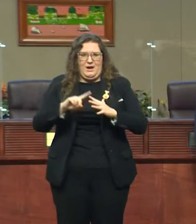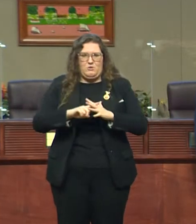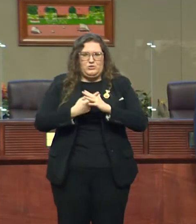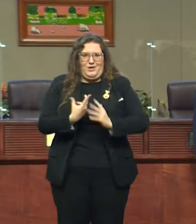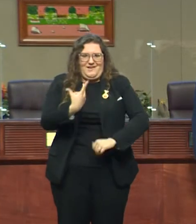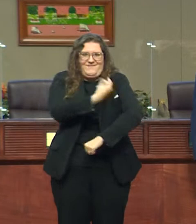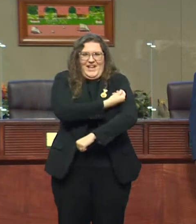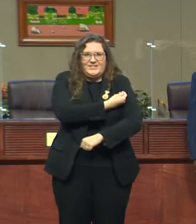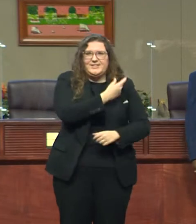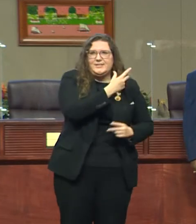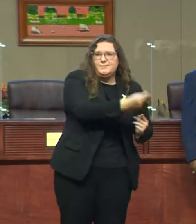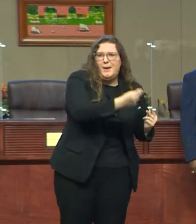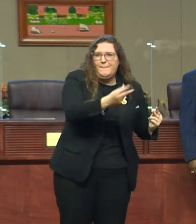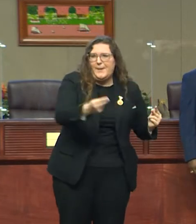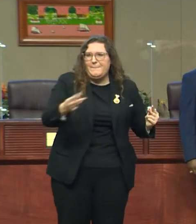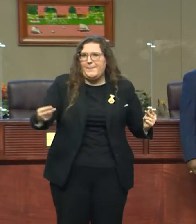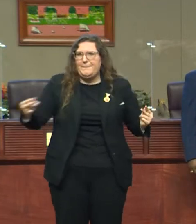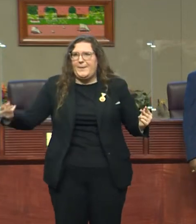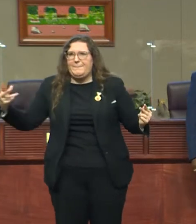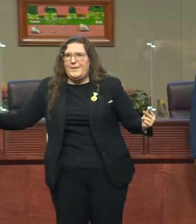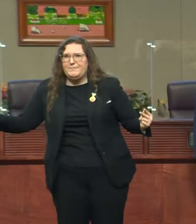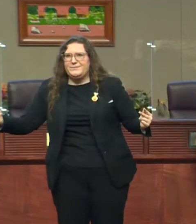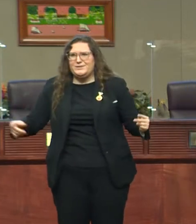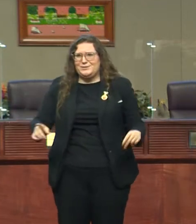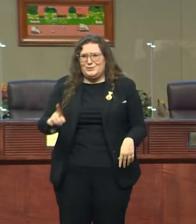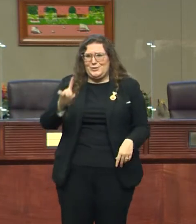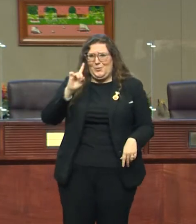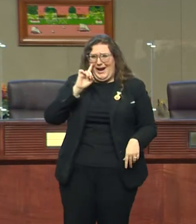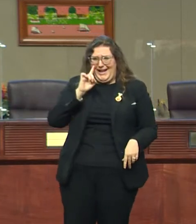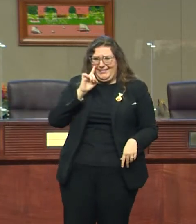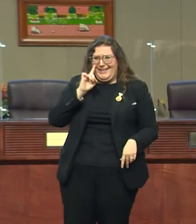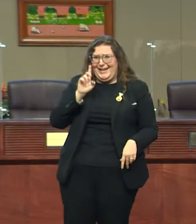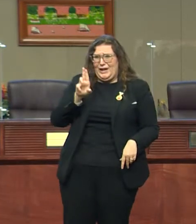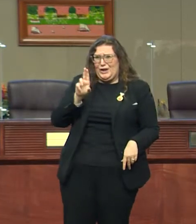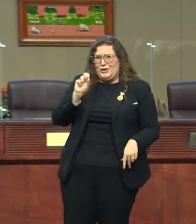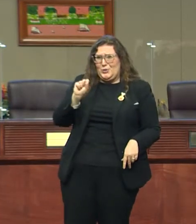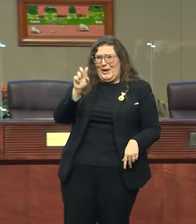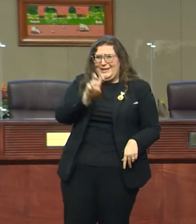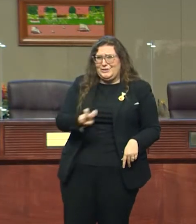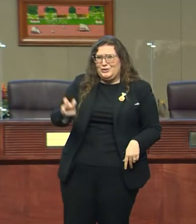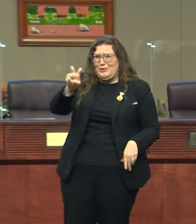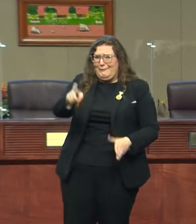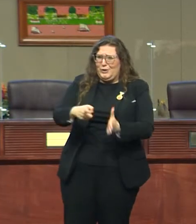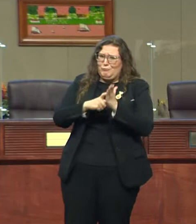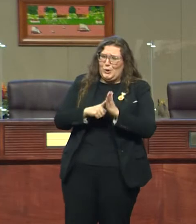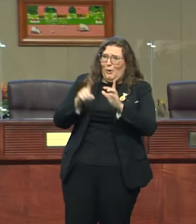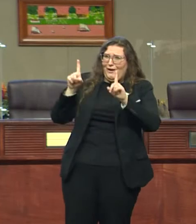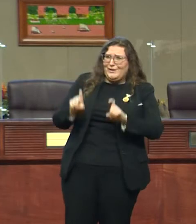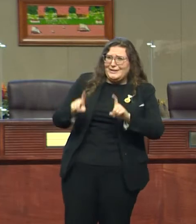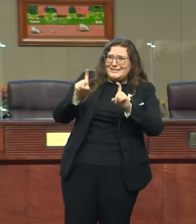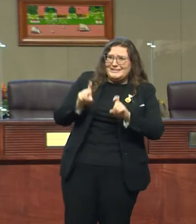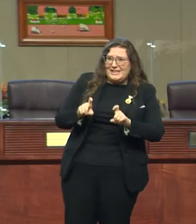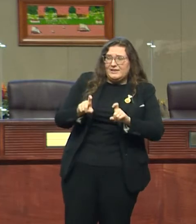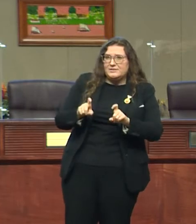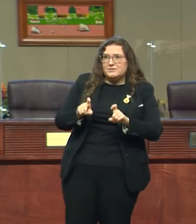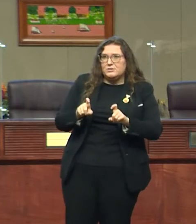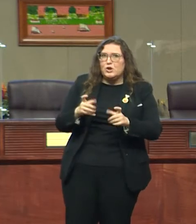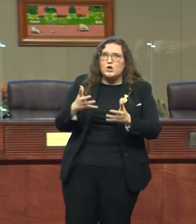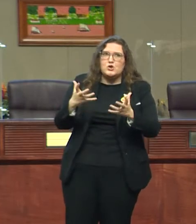at this point I'm not sure the efficacy of a domestic testing when you're trying to get resources out and